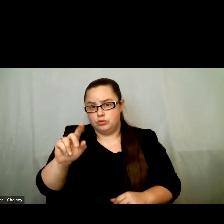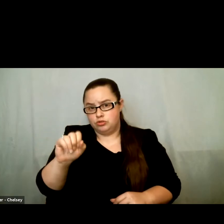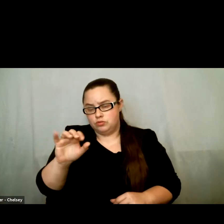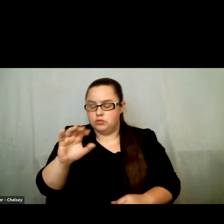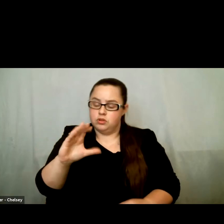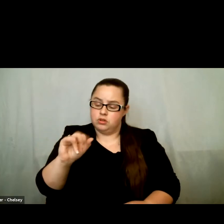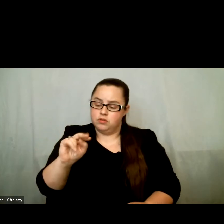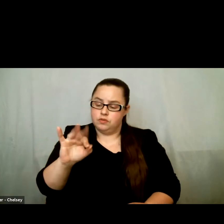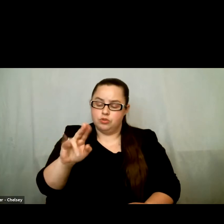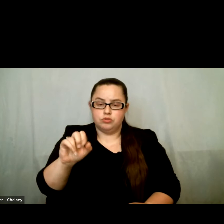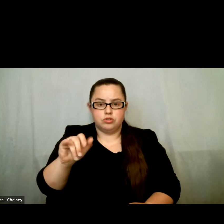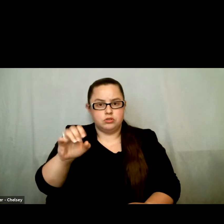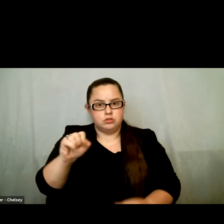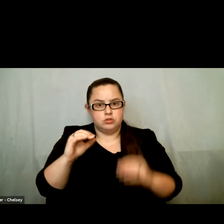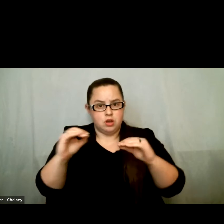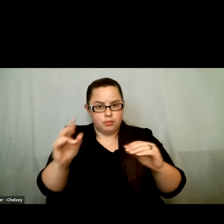He taught them the negative golden rule.